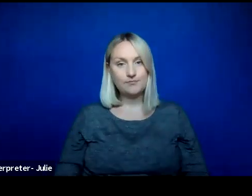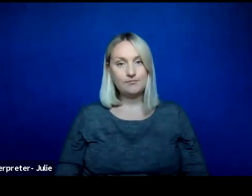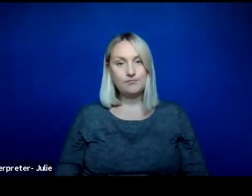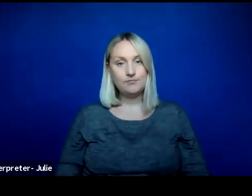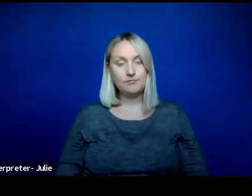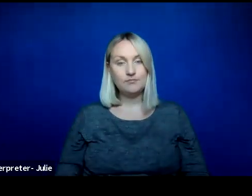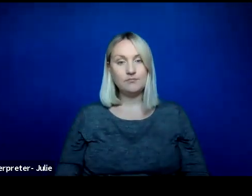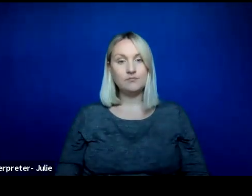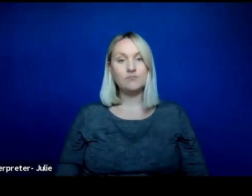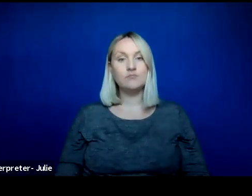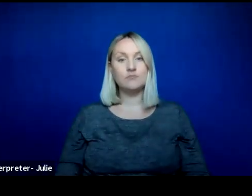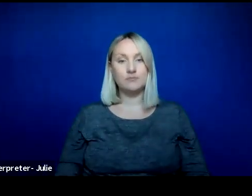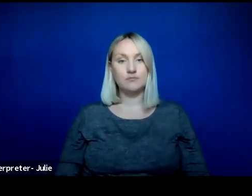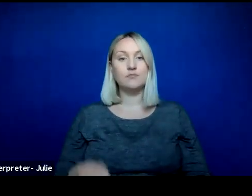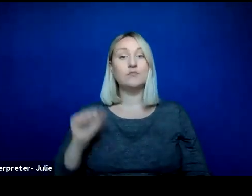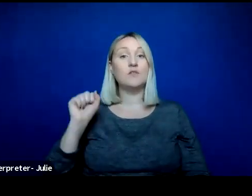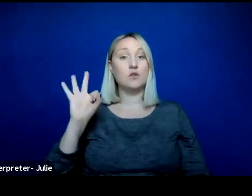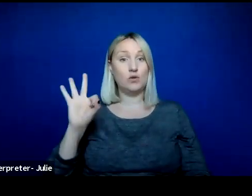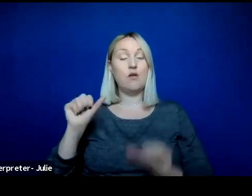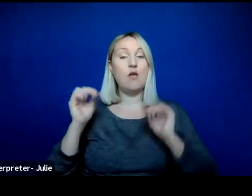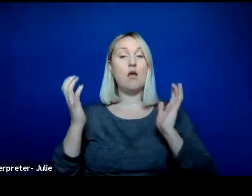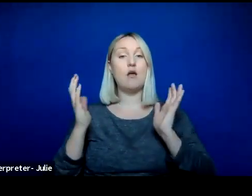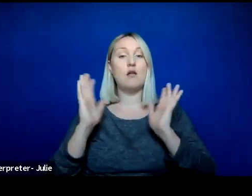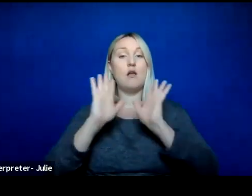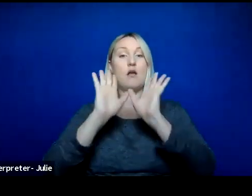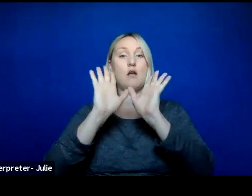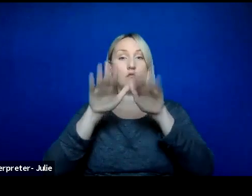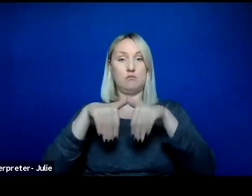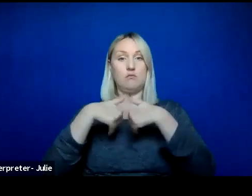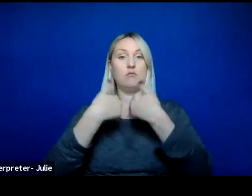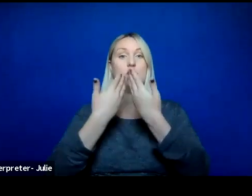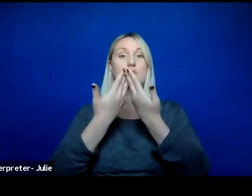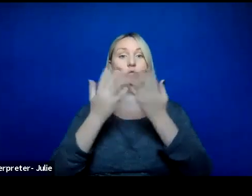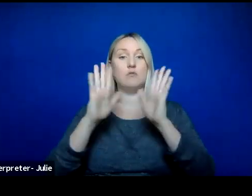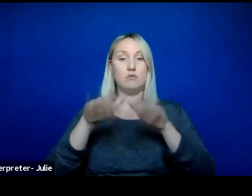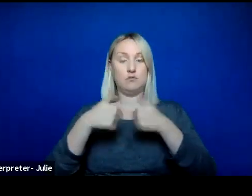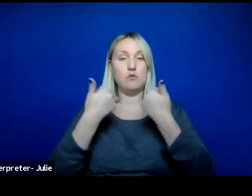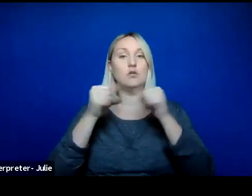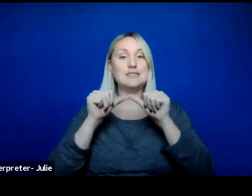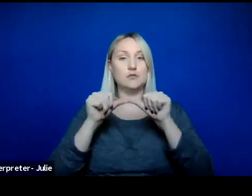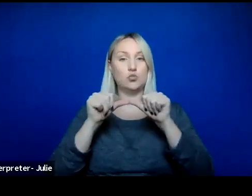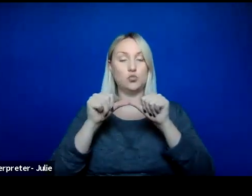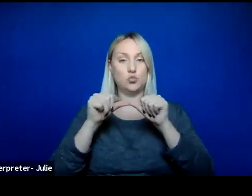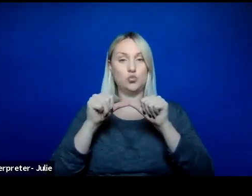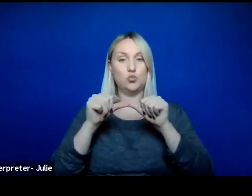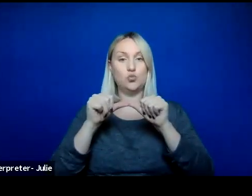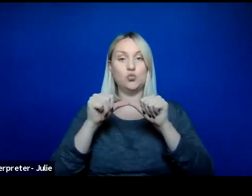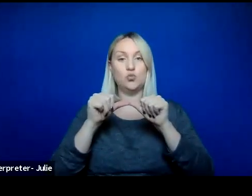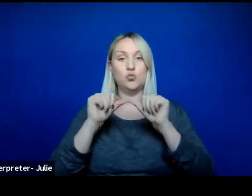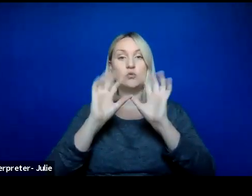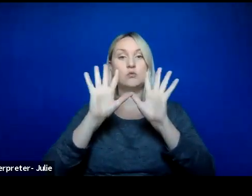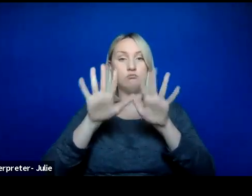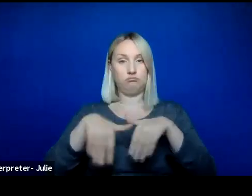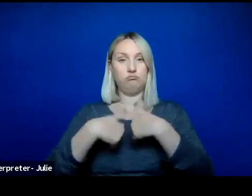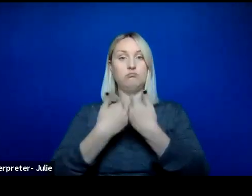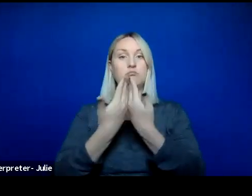And then if you want, you may continue to rotate the hands forward and away